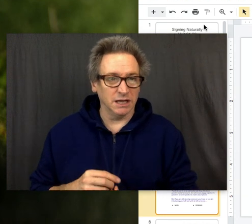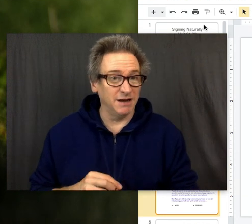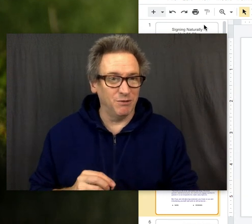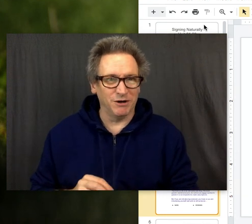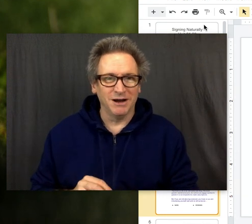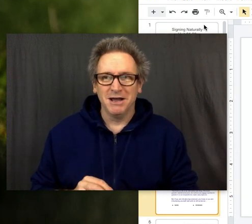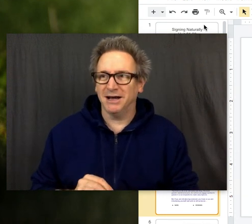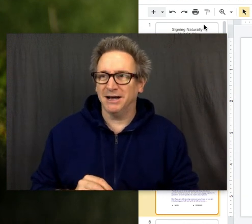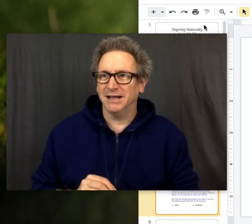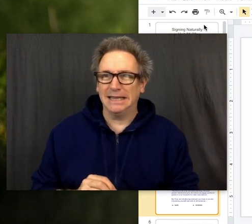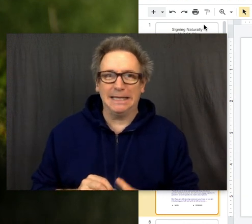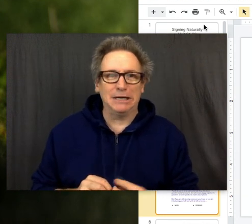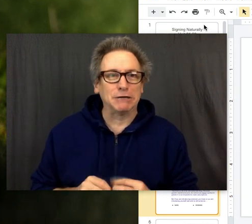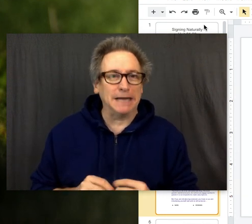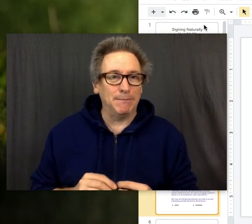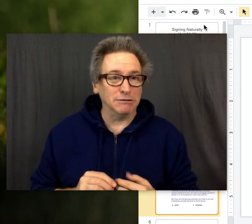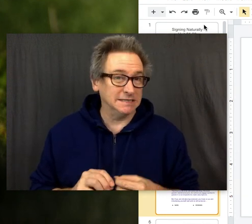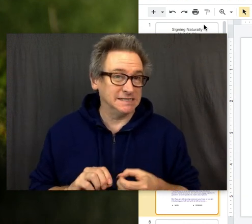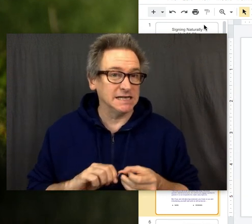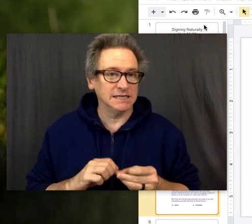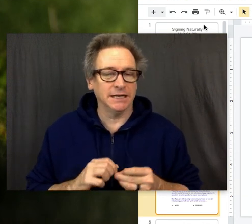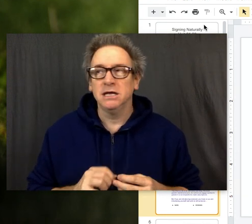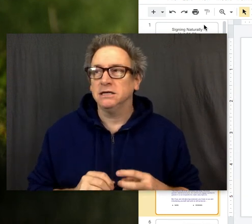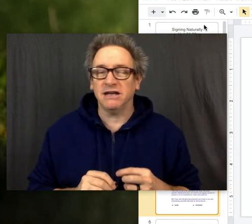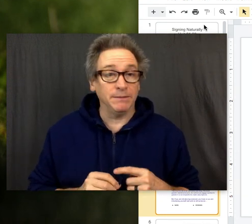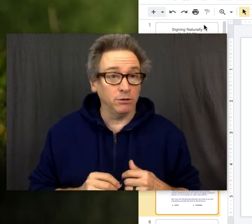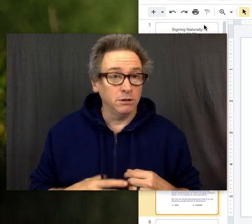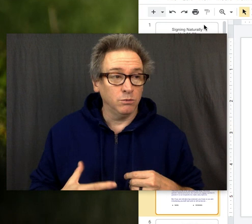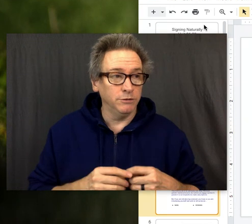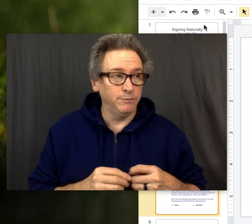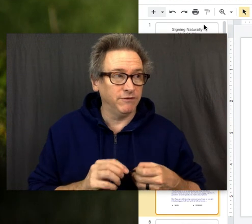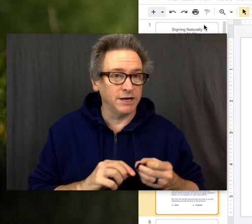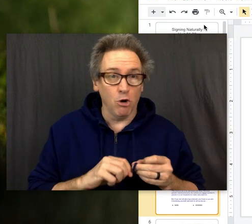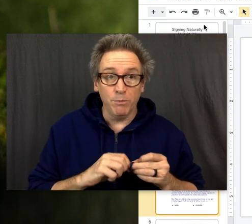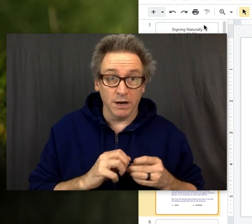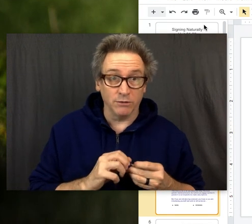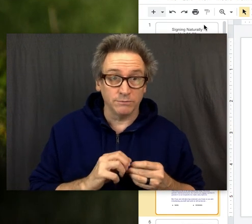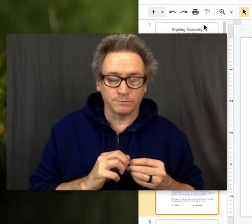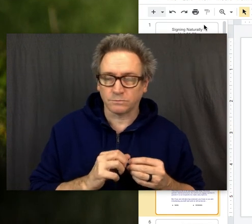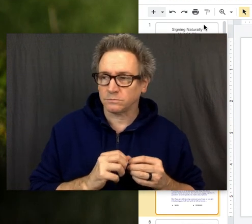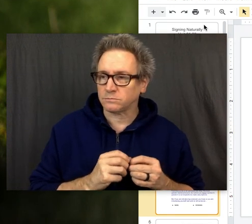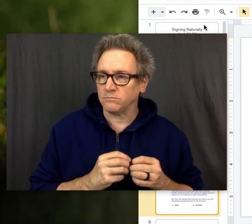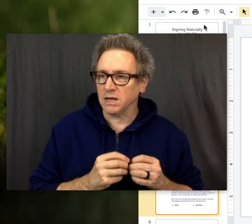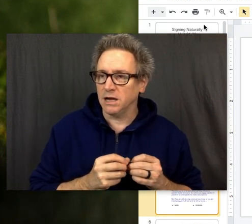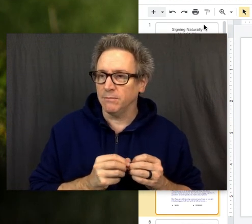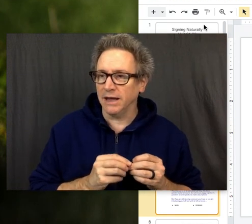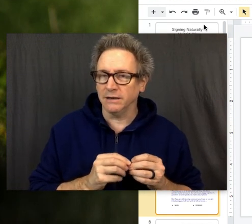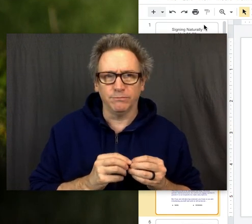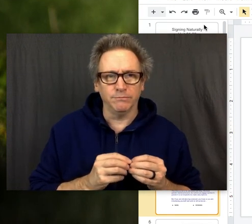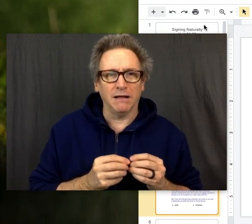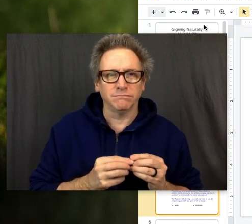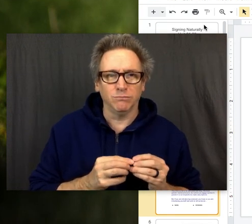a lot more leery about discussing. Deaf people would be very open about.